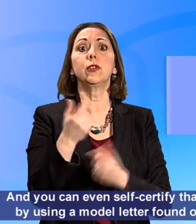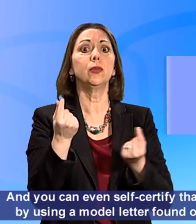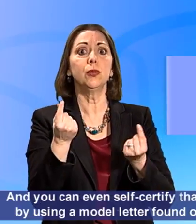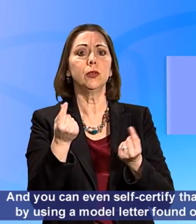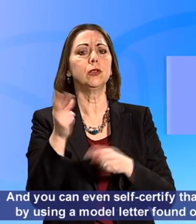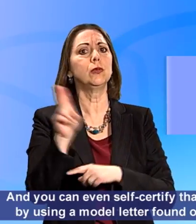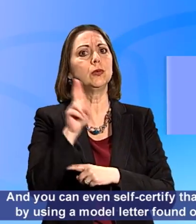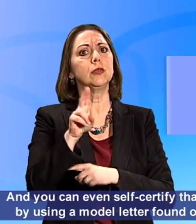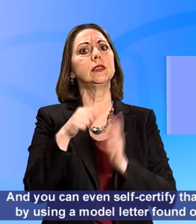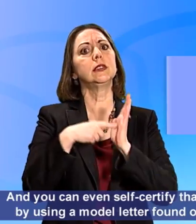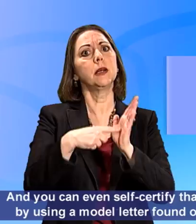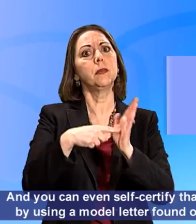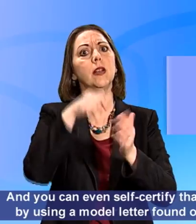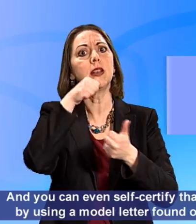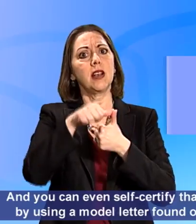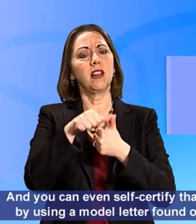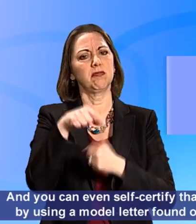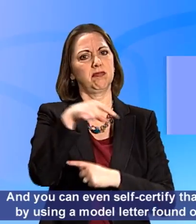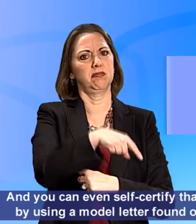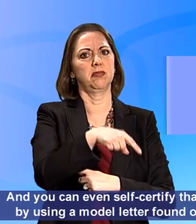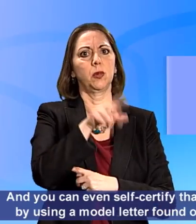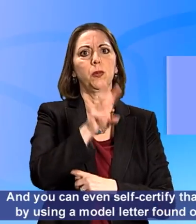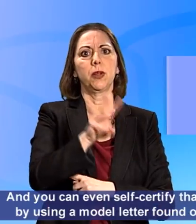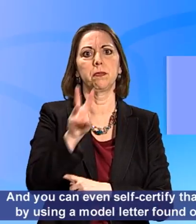eligible by using a model letter found on our website.